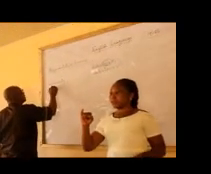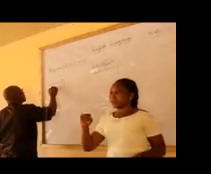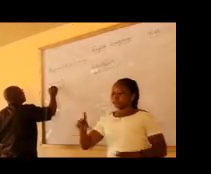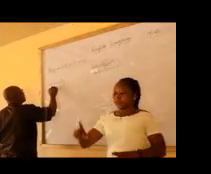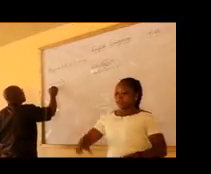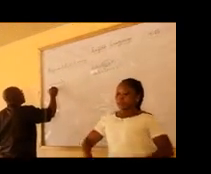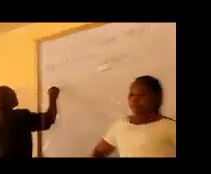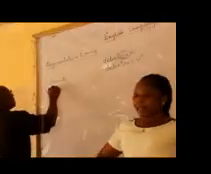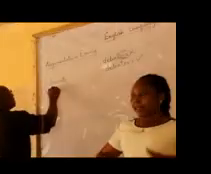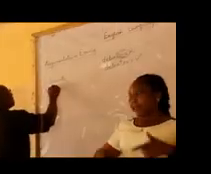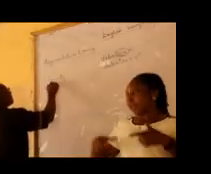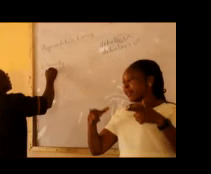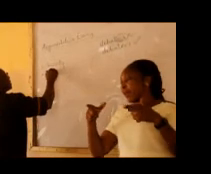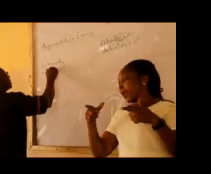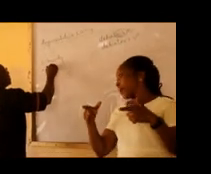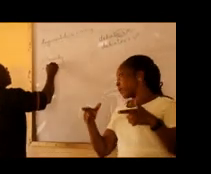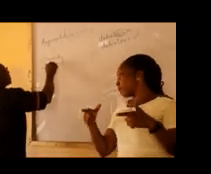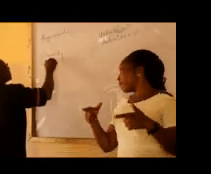livelihood.